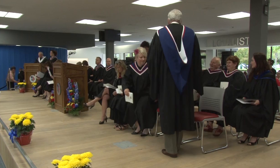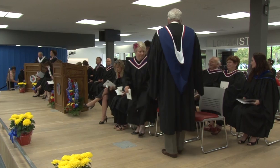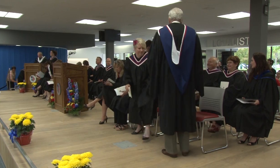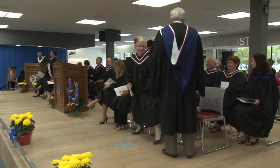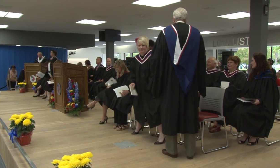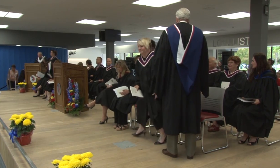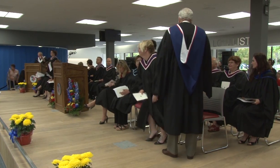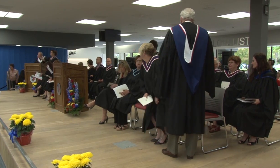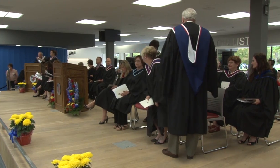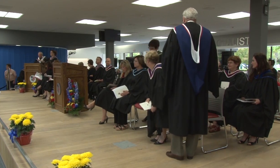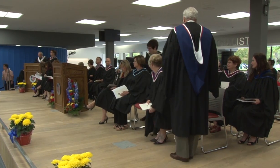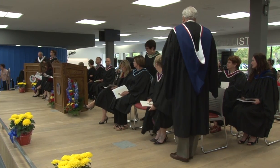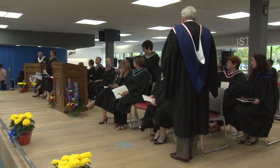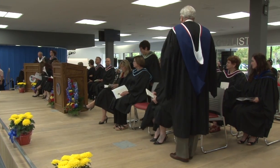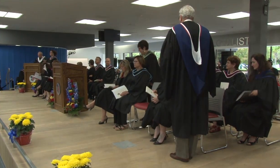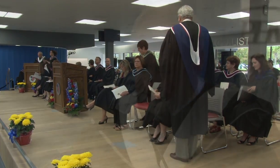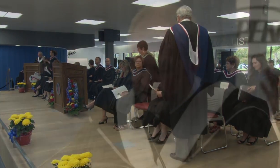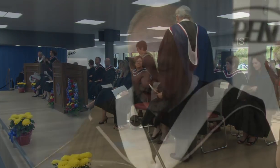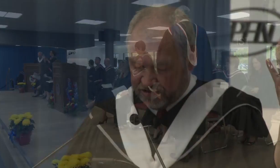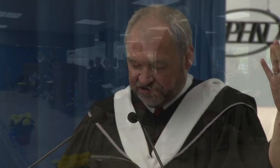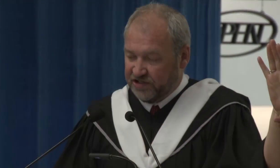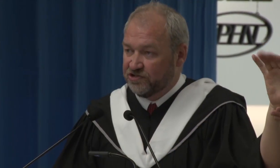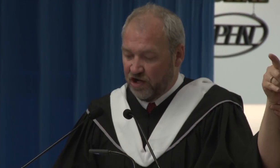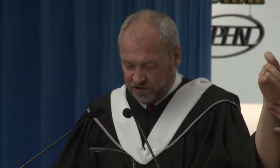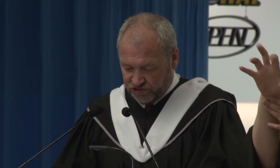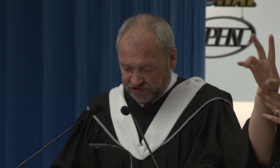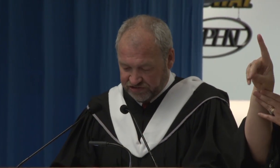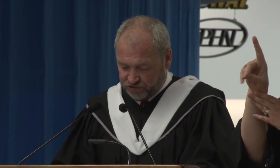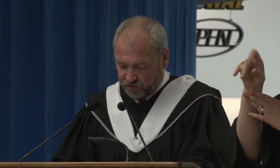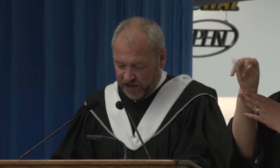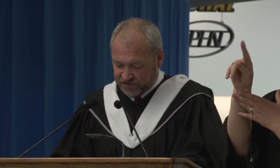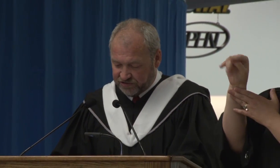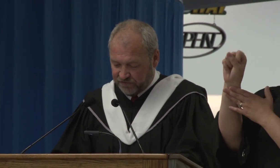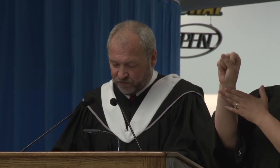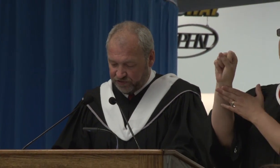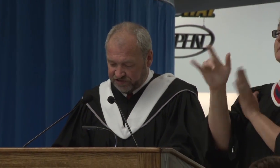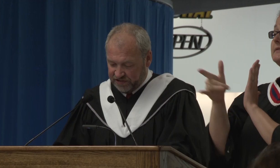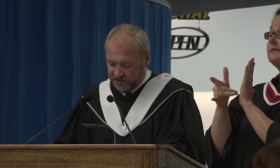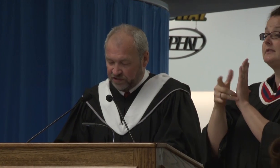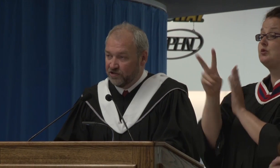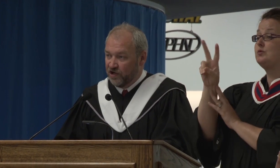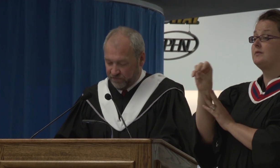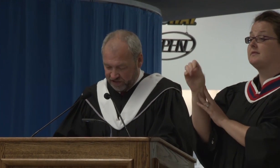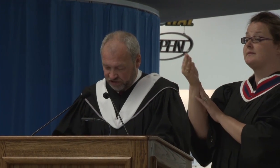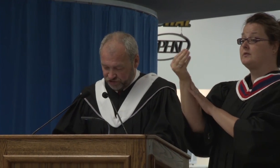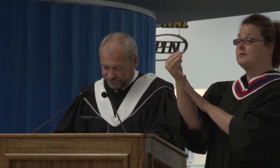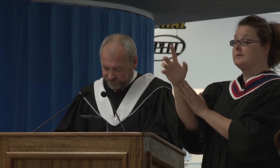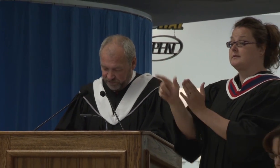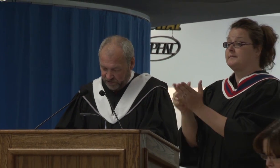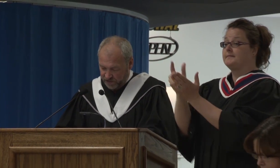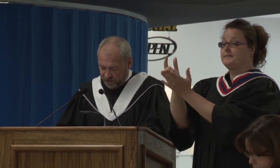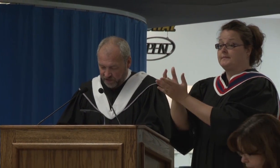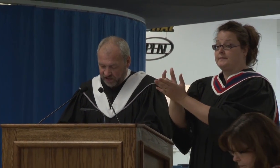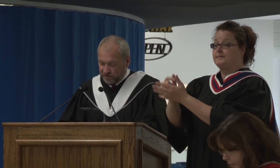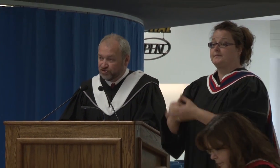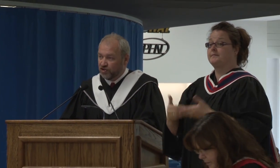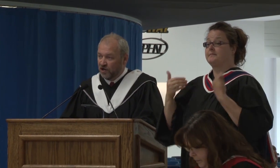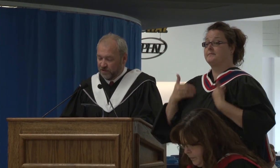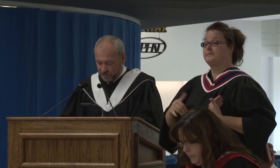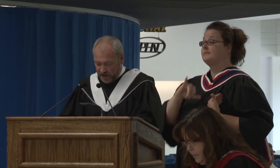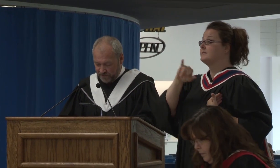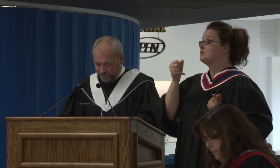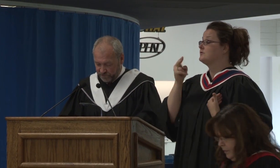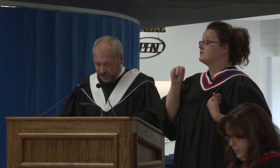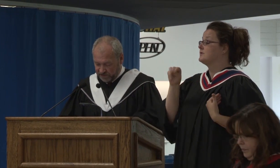Welcome to the Loyalist College of Applied Arts and Technology's 2014 Convocation. My name is